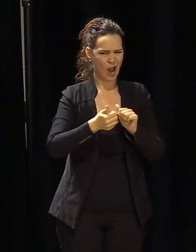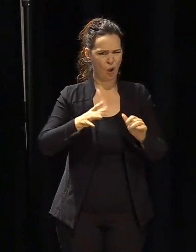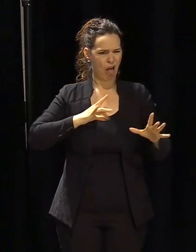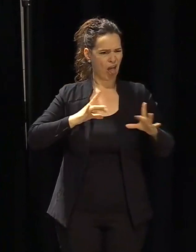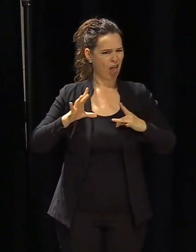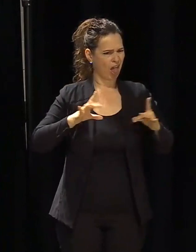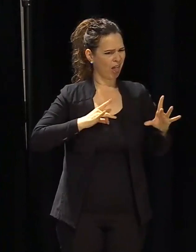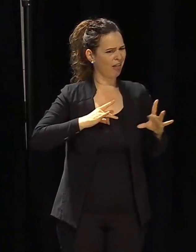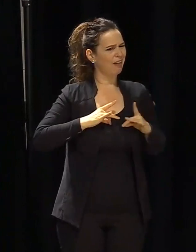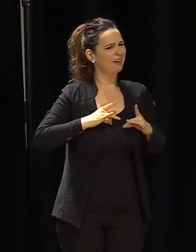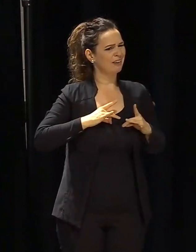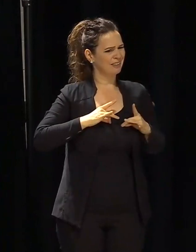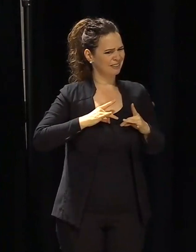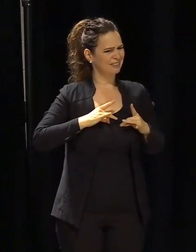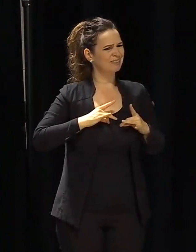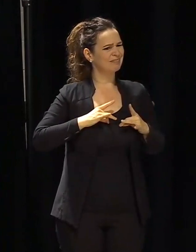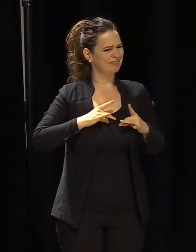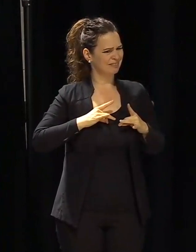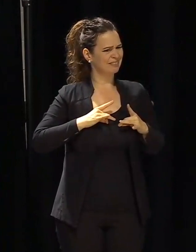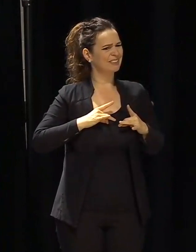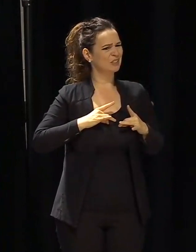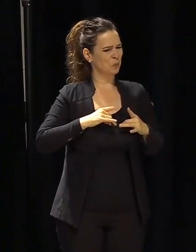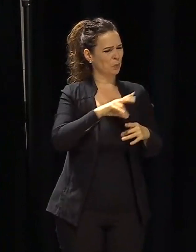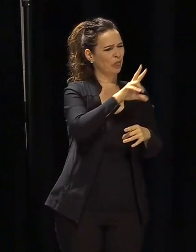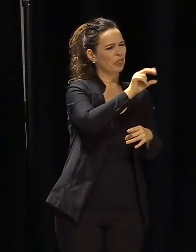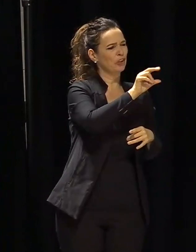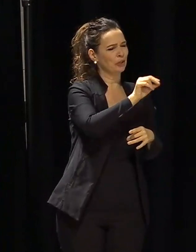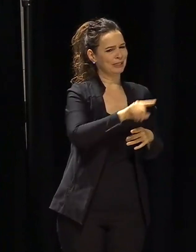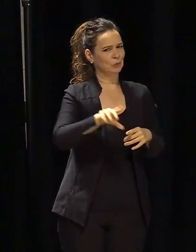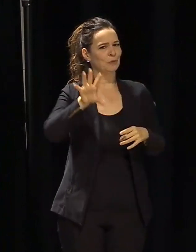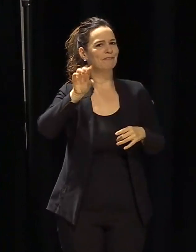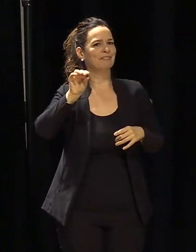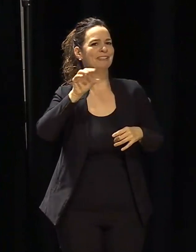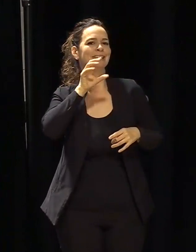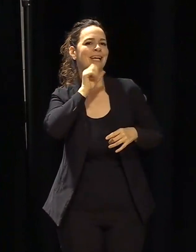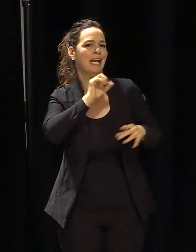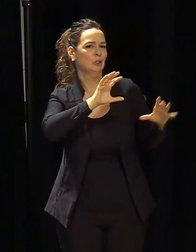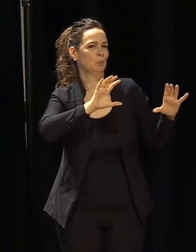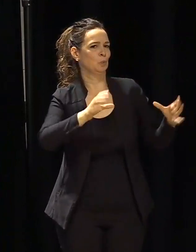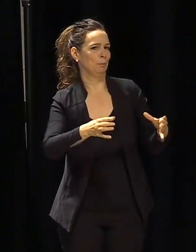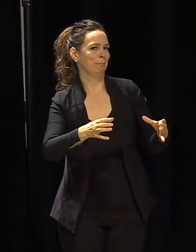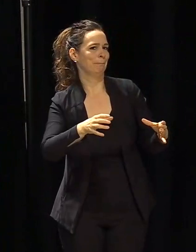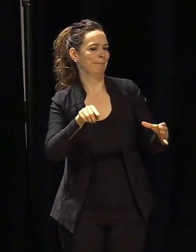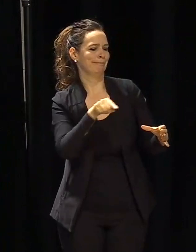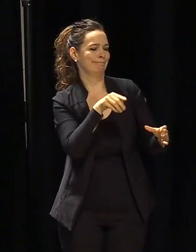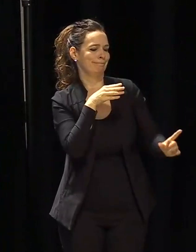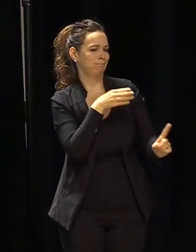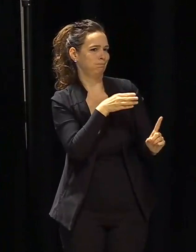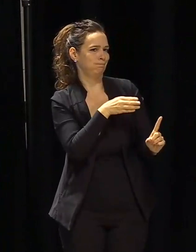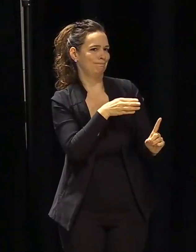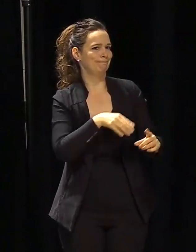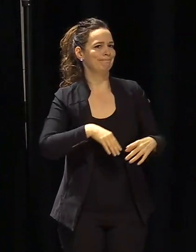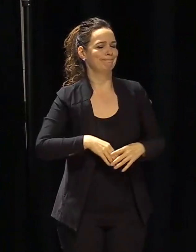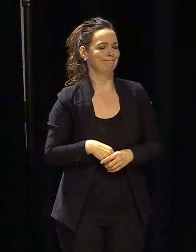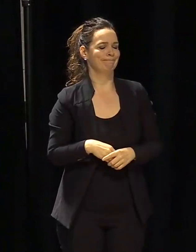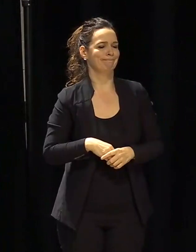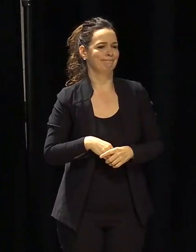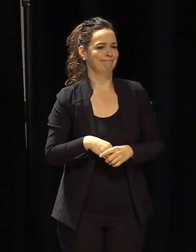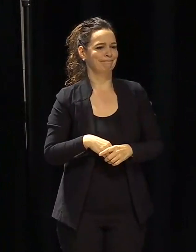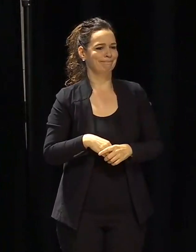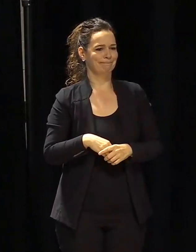doing to meet that challenge. Looking at demographics, who's been impacted, 6,720